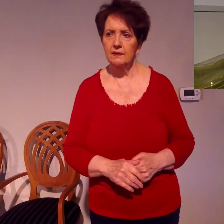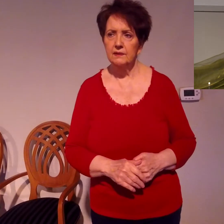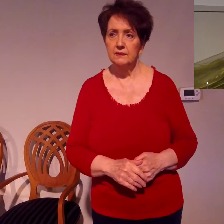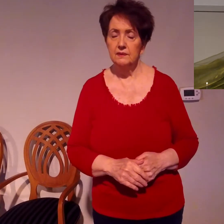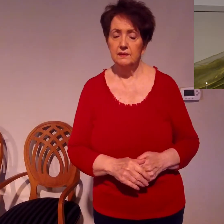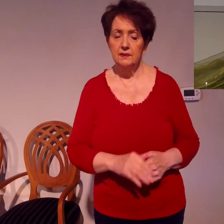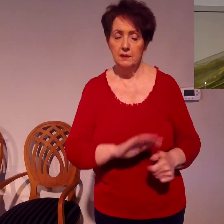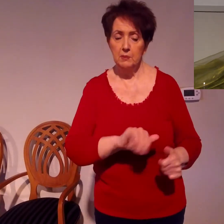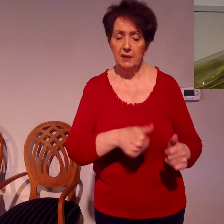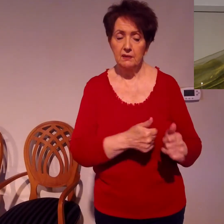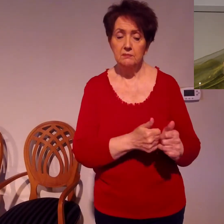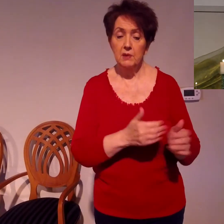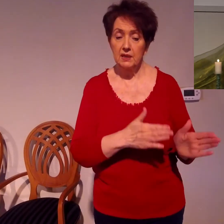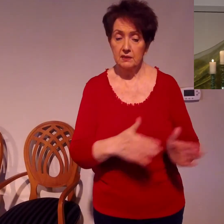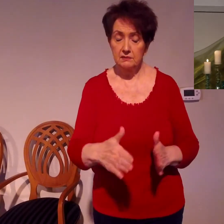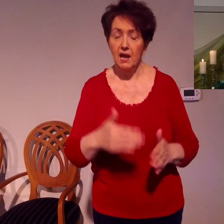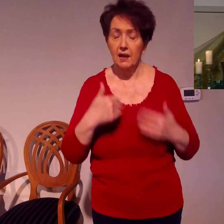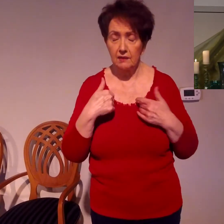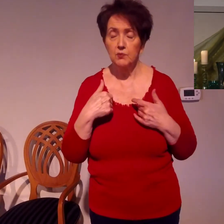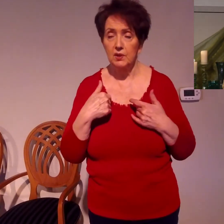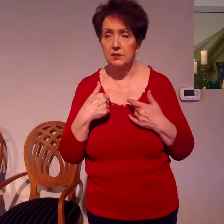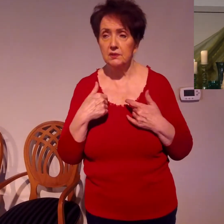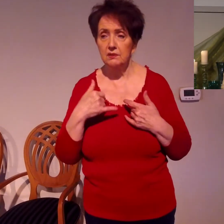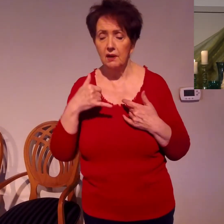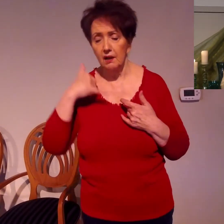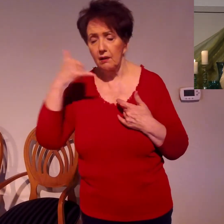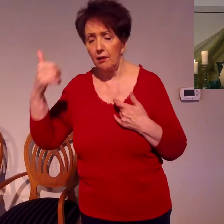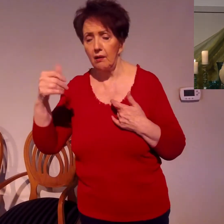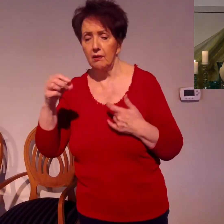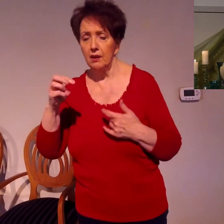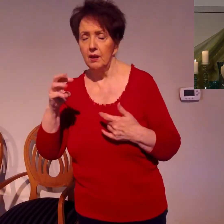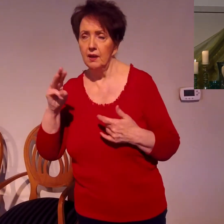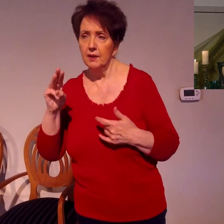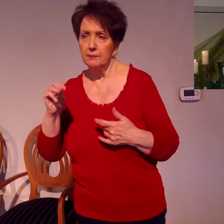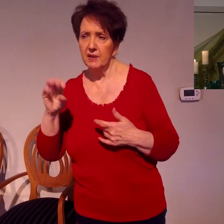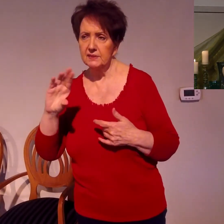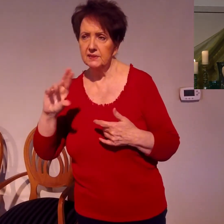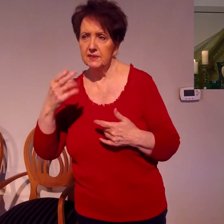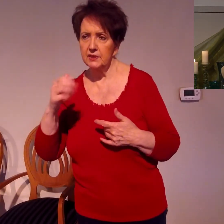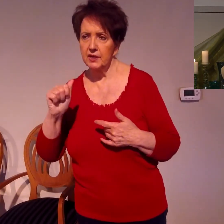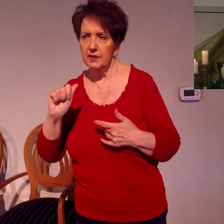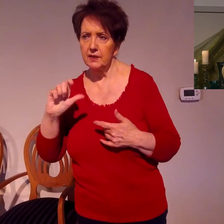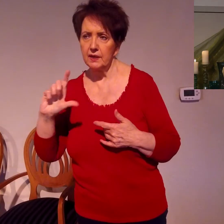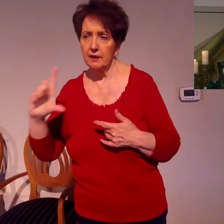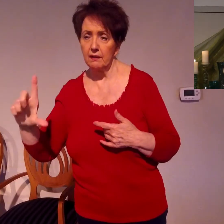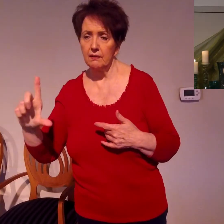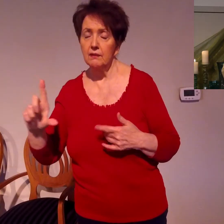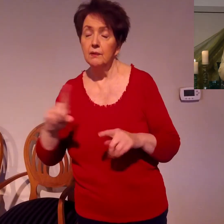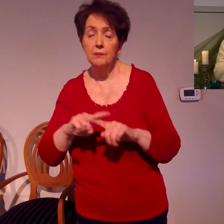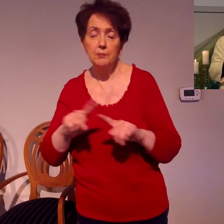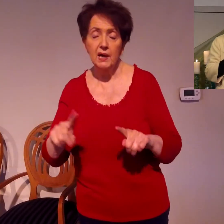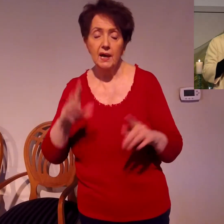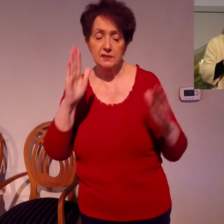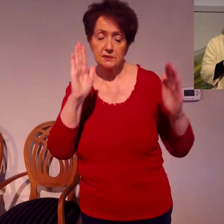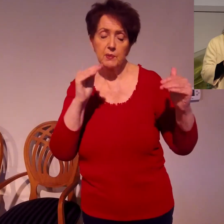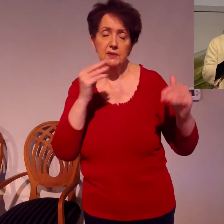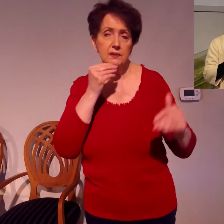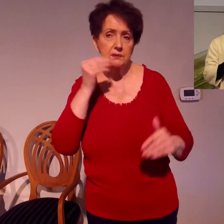called Michael Grundy. But I expected to be home, right?